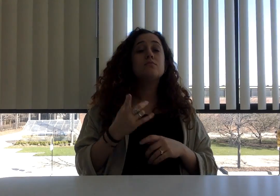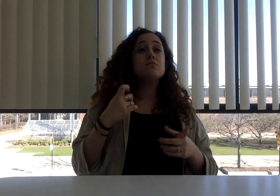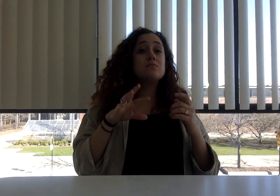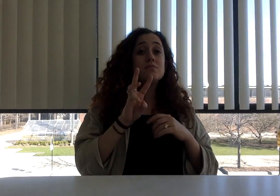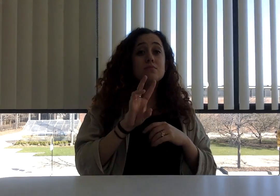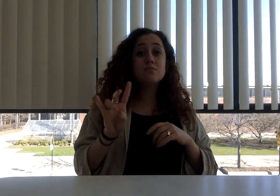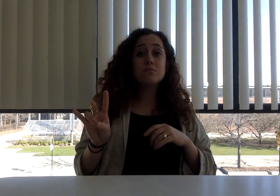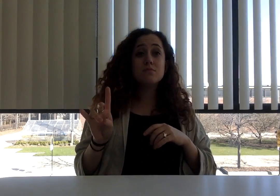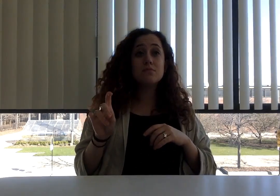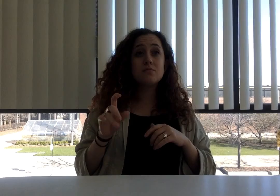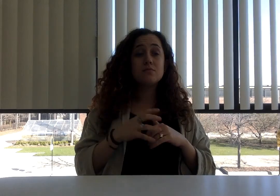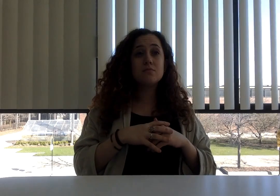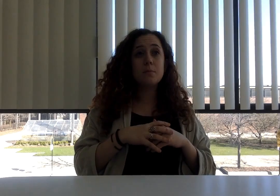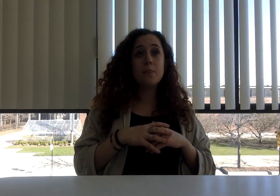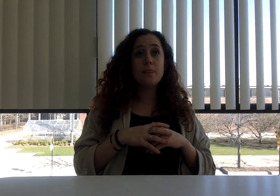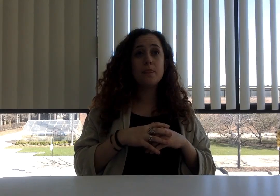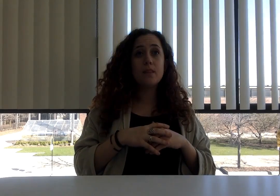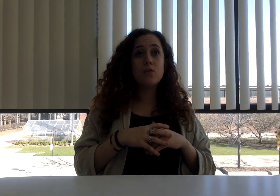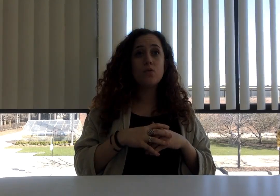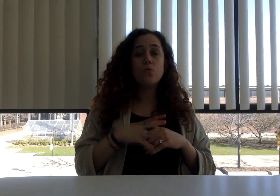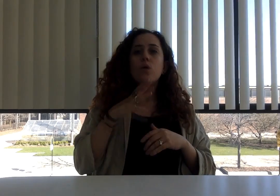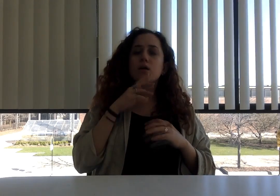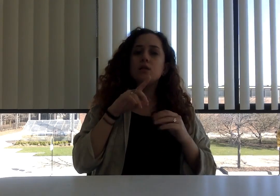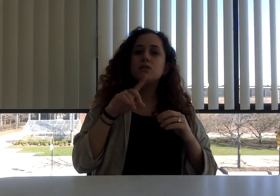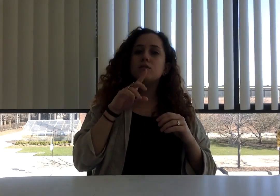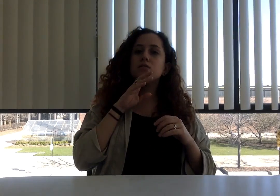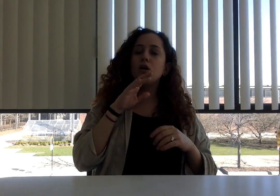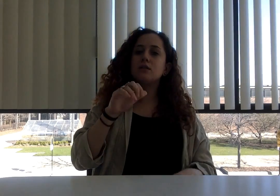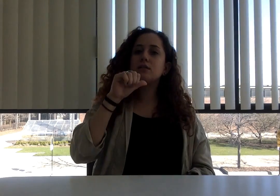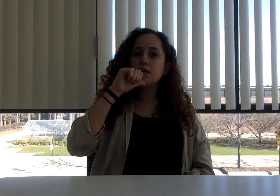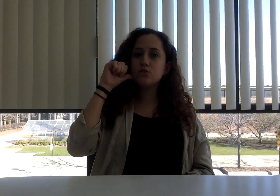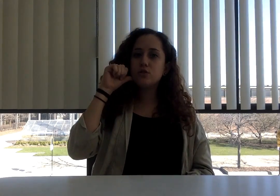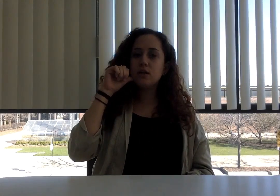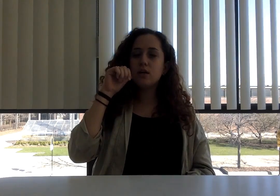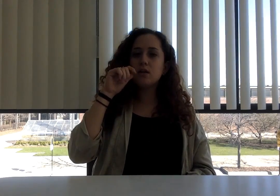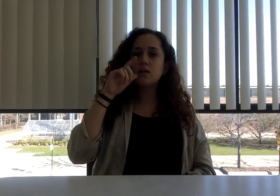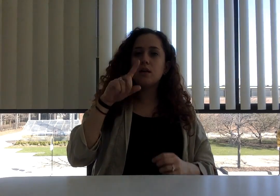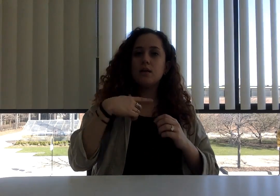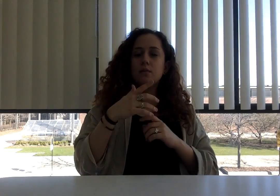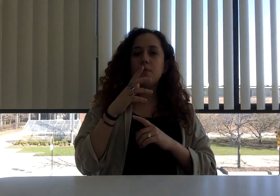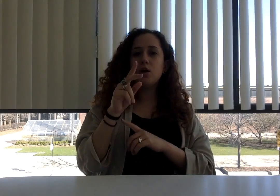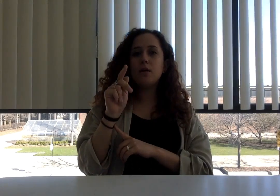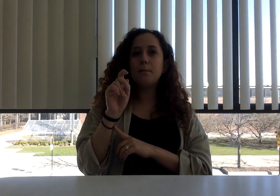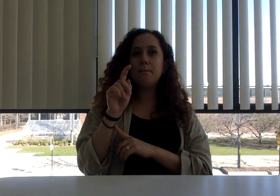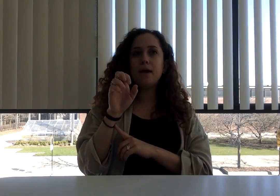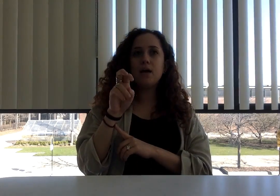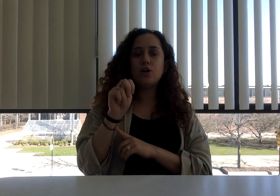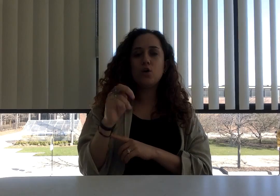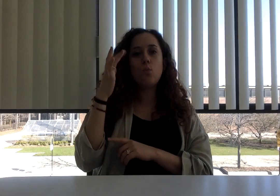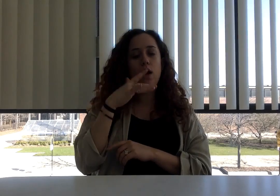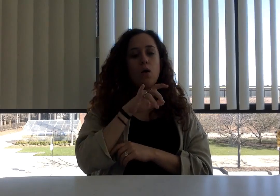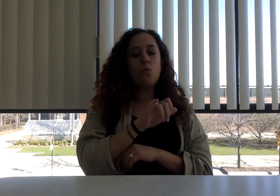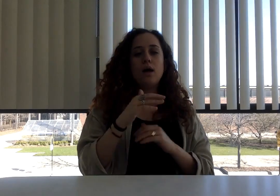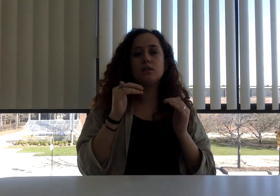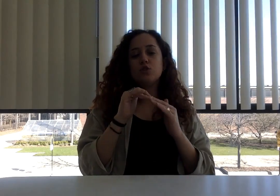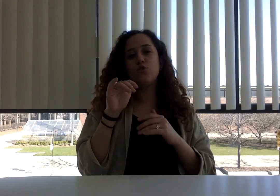We did talk yesterday about our pattern for number 9, right? Y I to the 4th equals 1. We got that pattern and built it